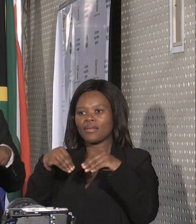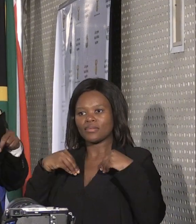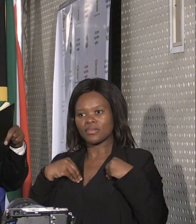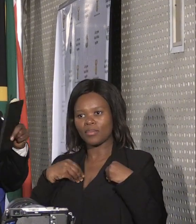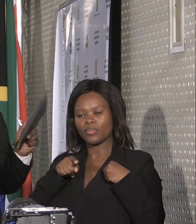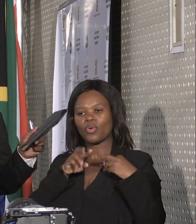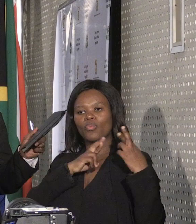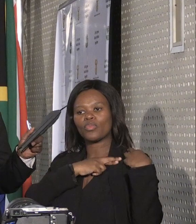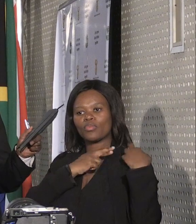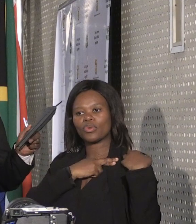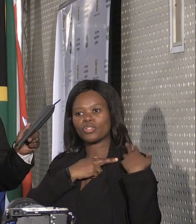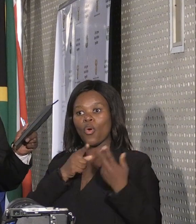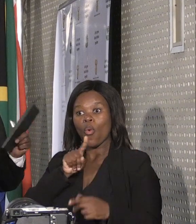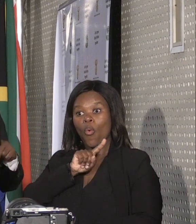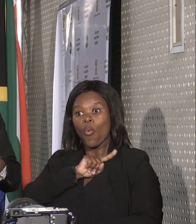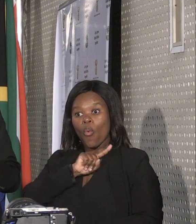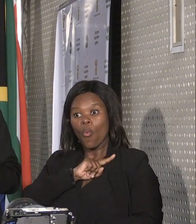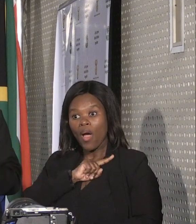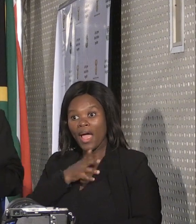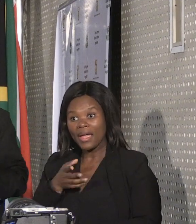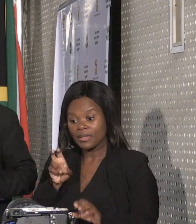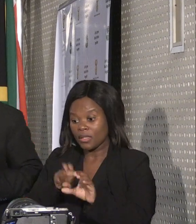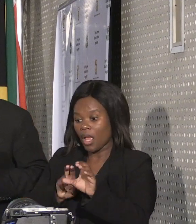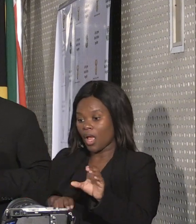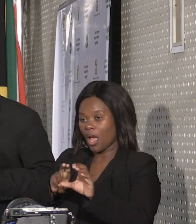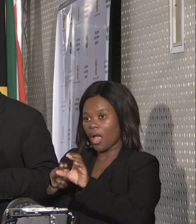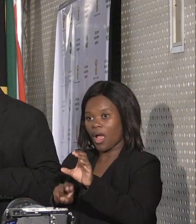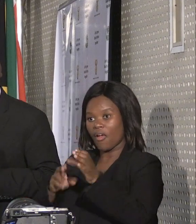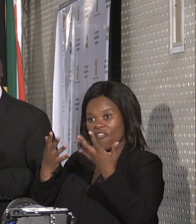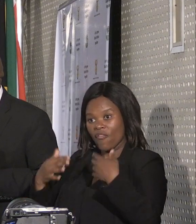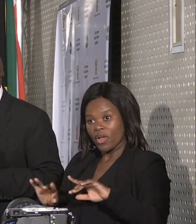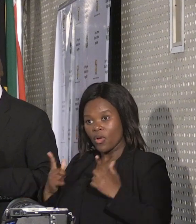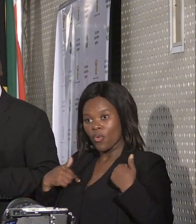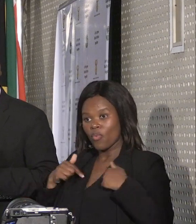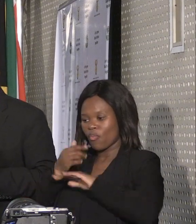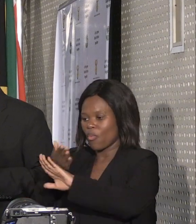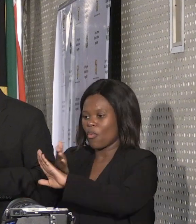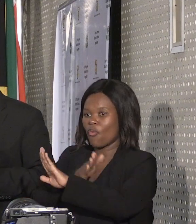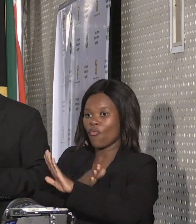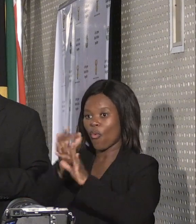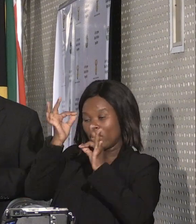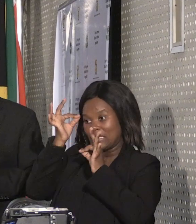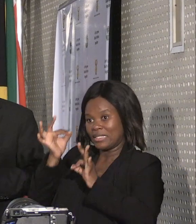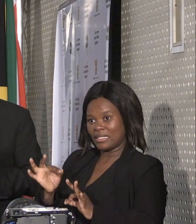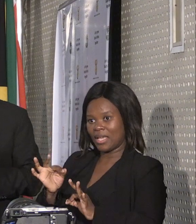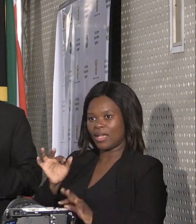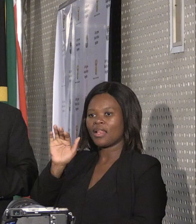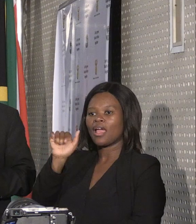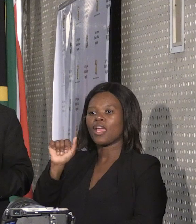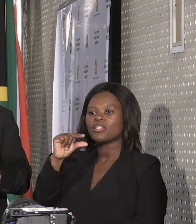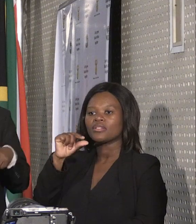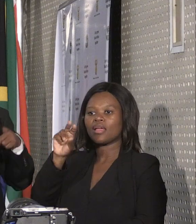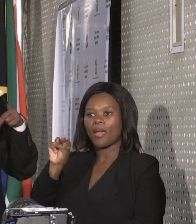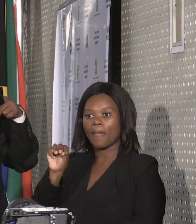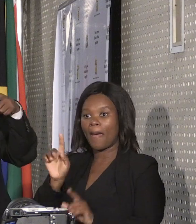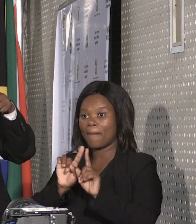responsibility. Why they opted to resign before we take a decision in the AGM, they are better placed to explain that. I'm not